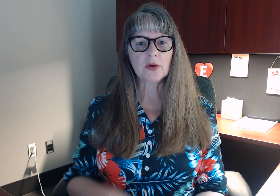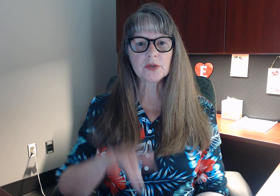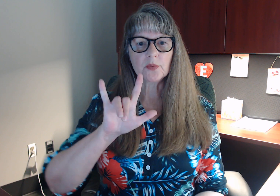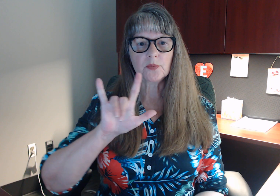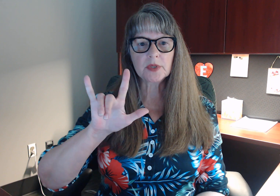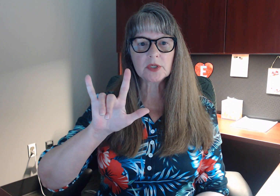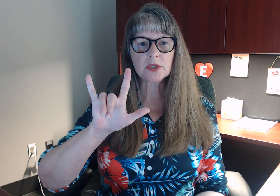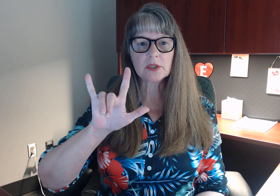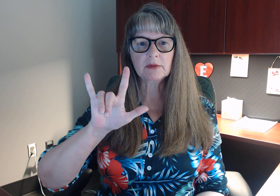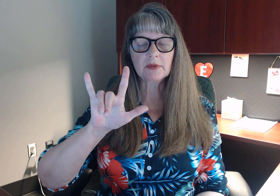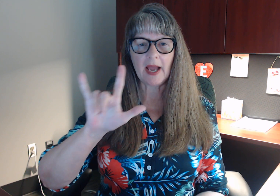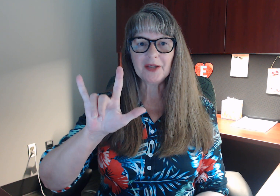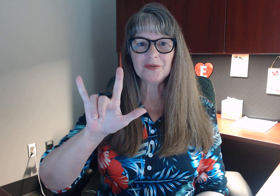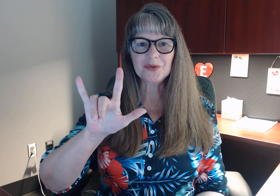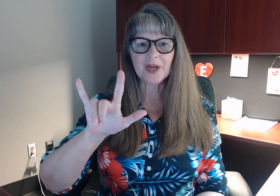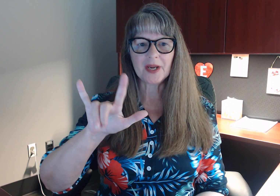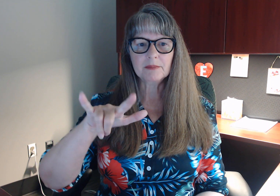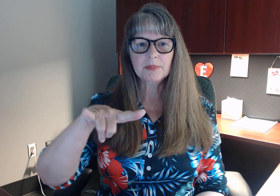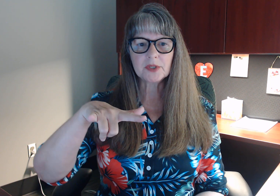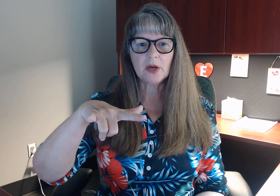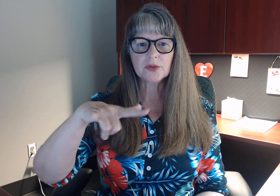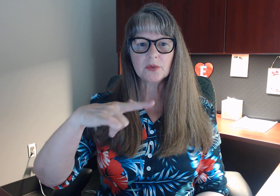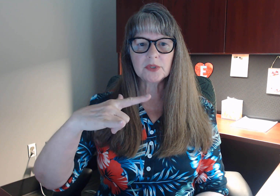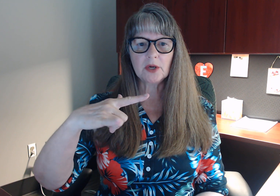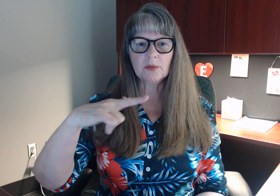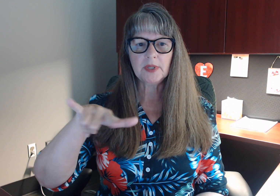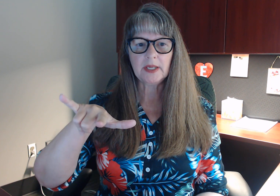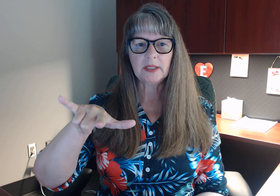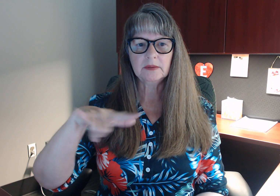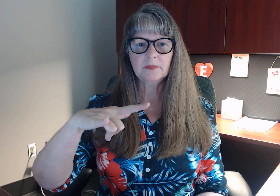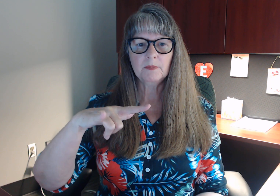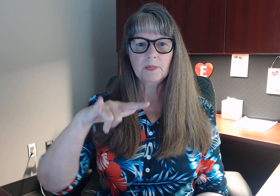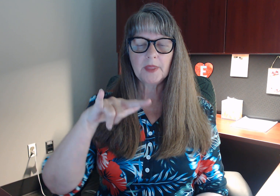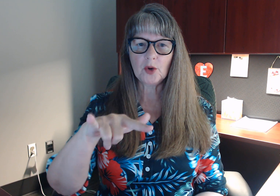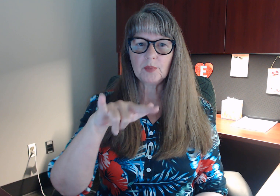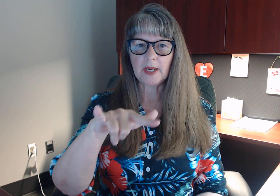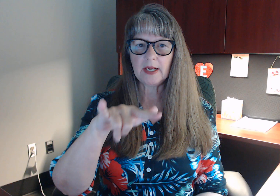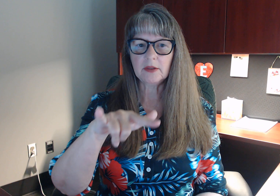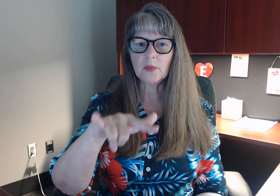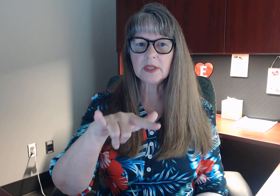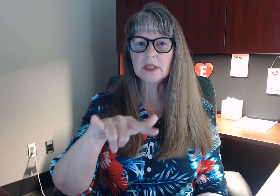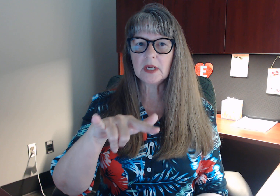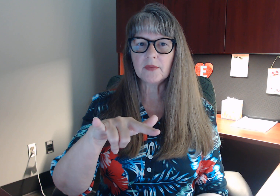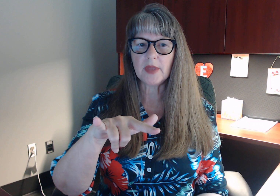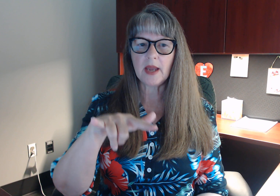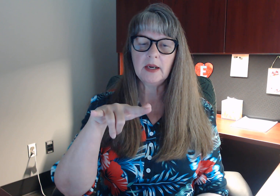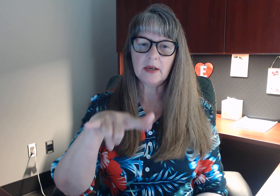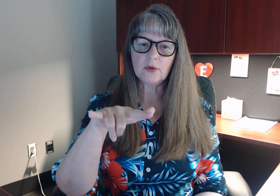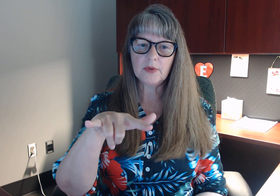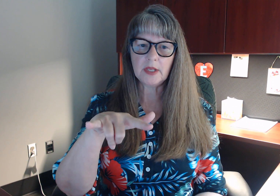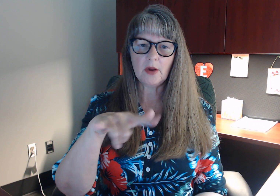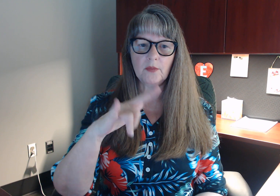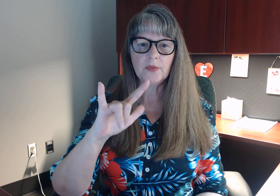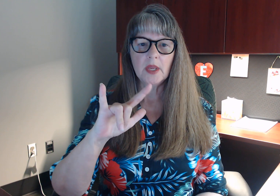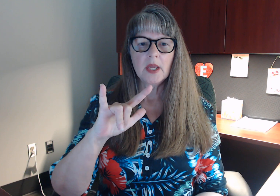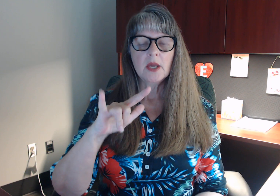So this is the I love you sign, but it's airplane. Airplane. I think we did cover that in another video. So